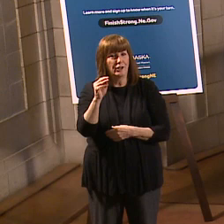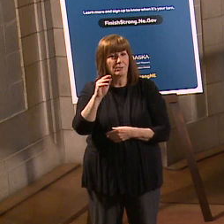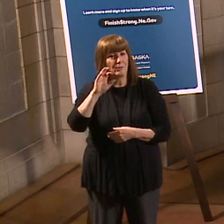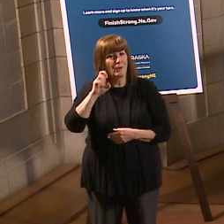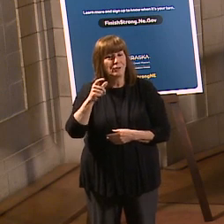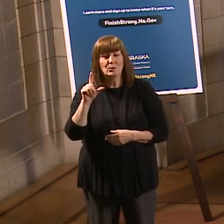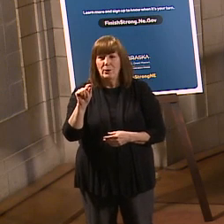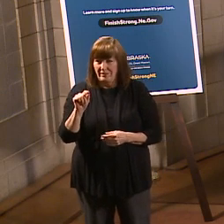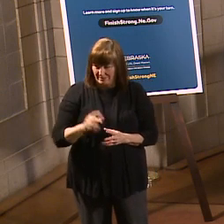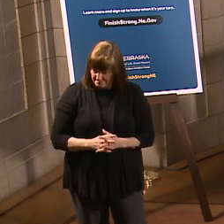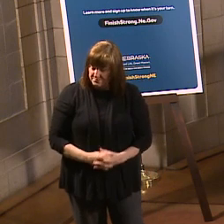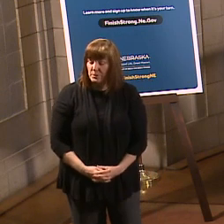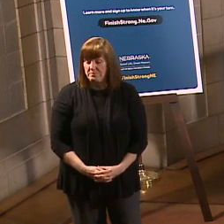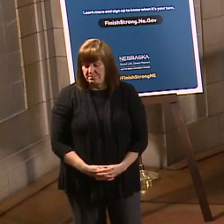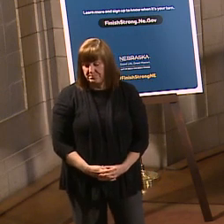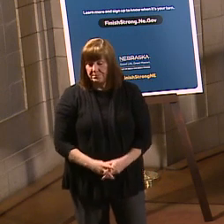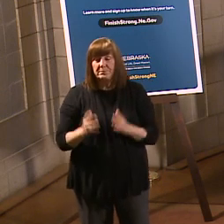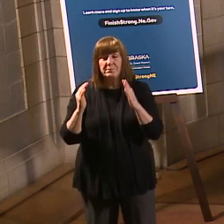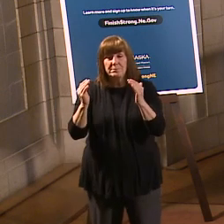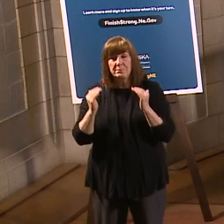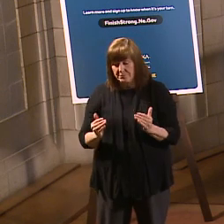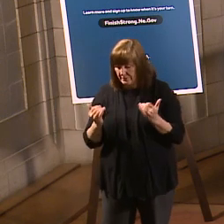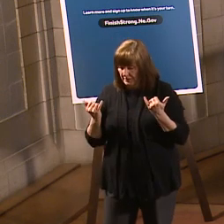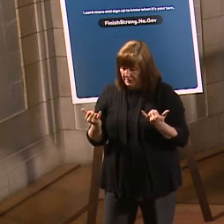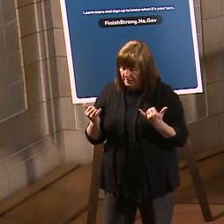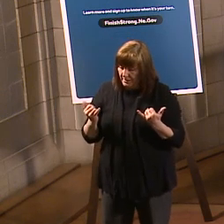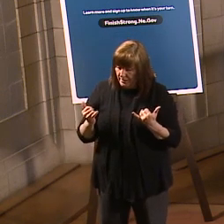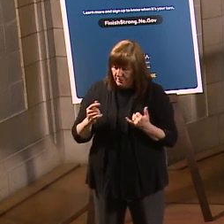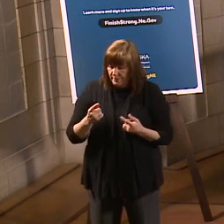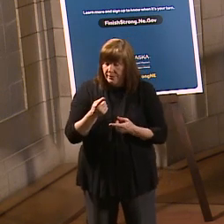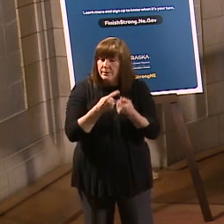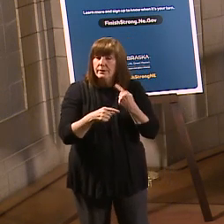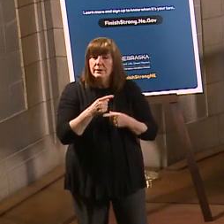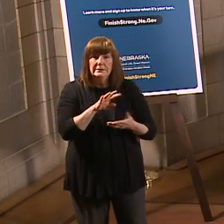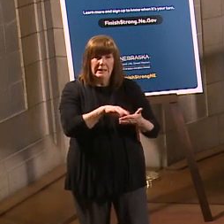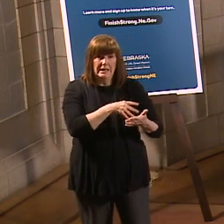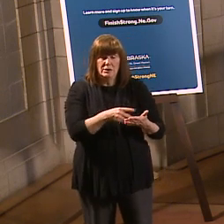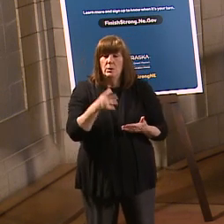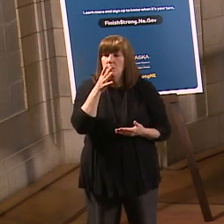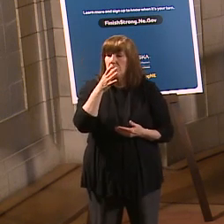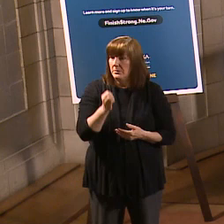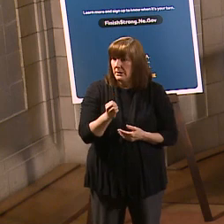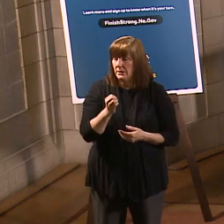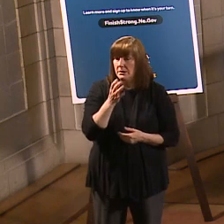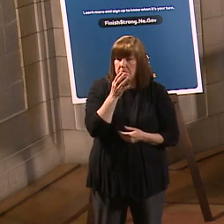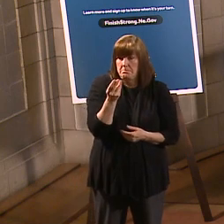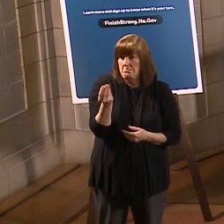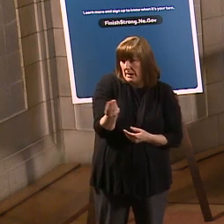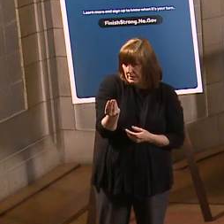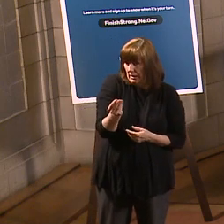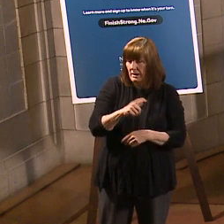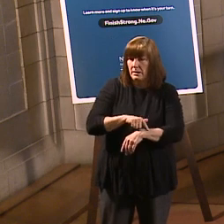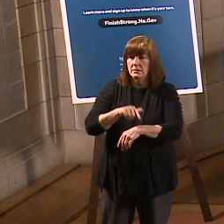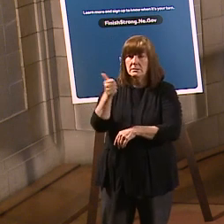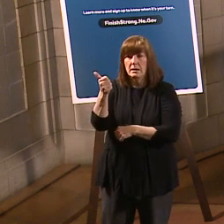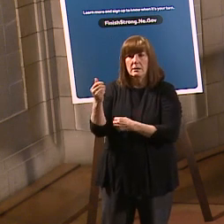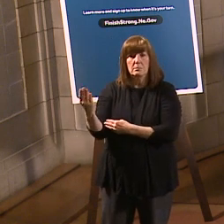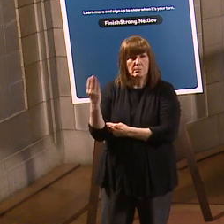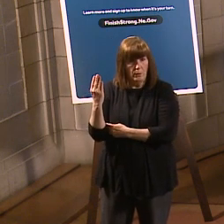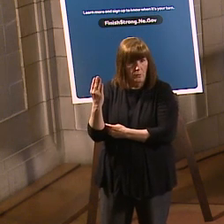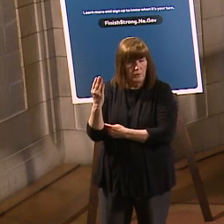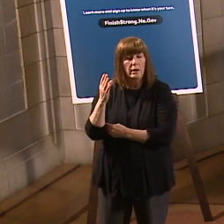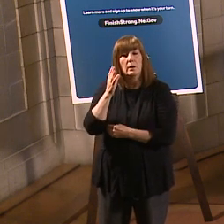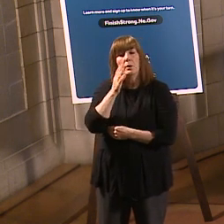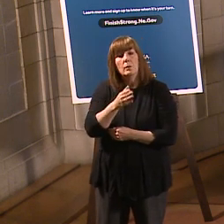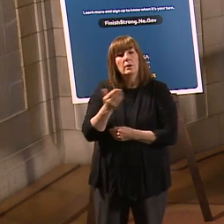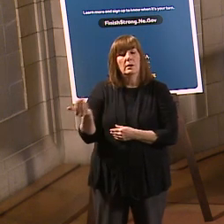that. Okay, so next we're going to go to the upcoming schedule, which will be Monday at 10 a.m., we